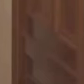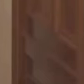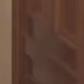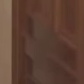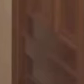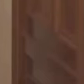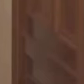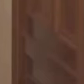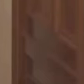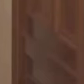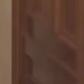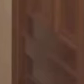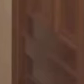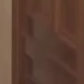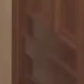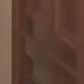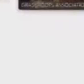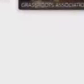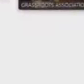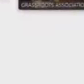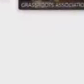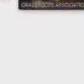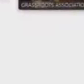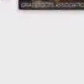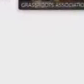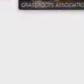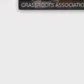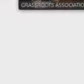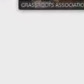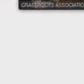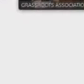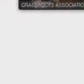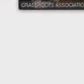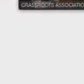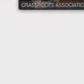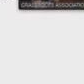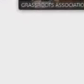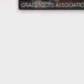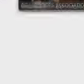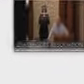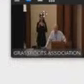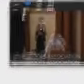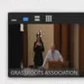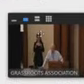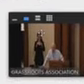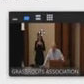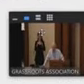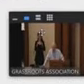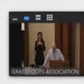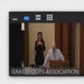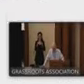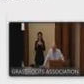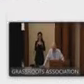The next slide. Okay, well that's the summary in case of that group, but we've gone on now, it's up to well over 7,000 patients.